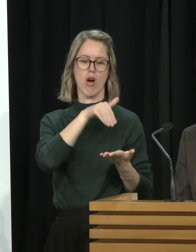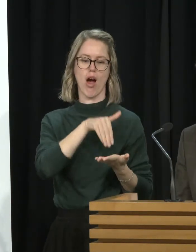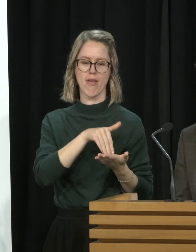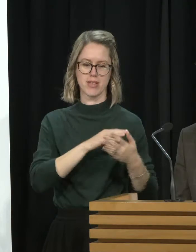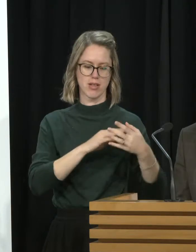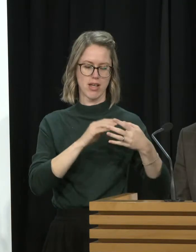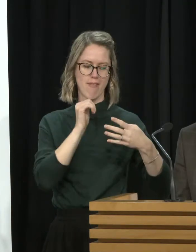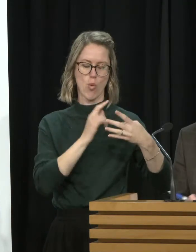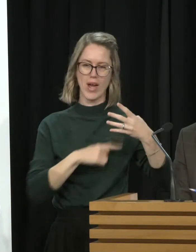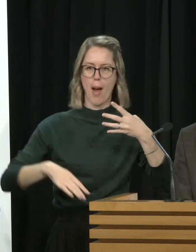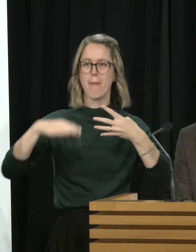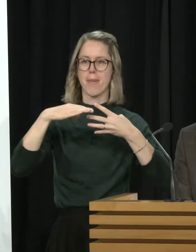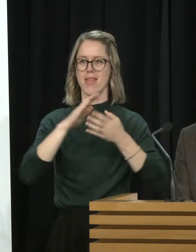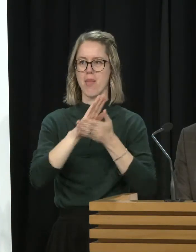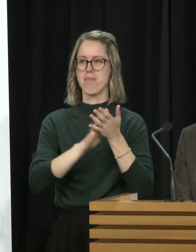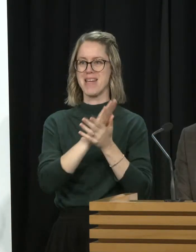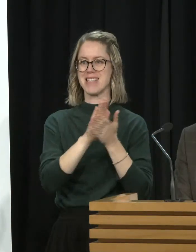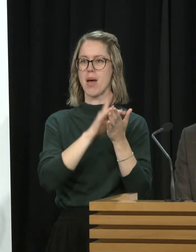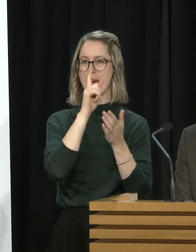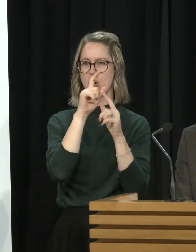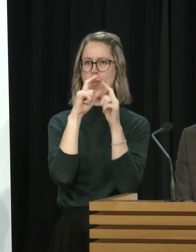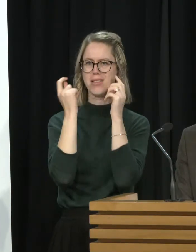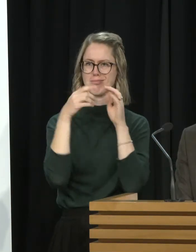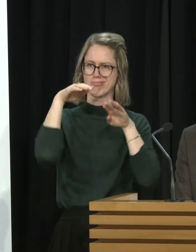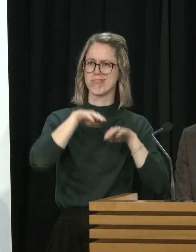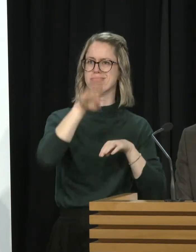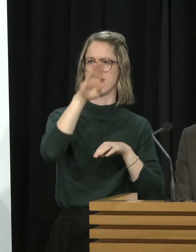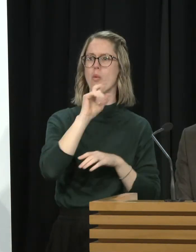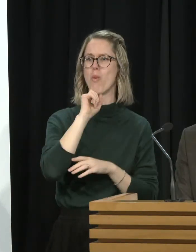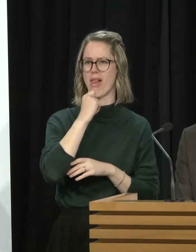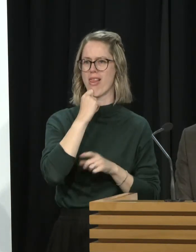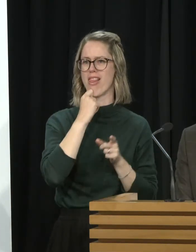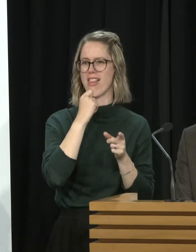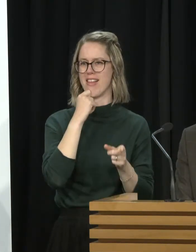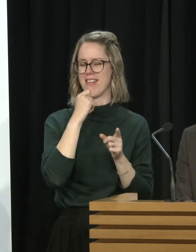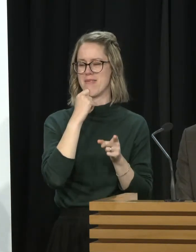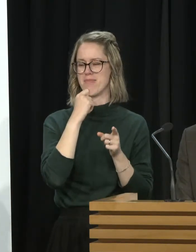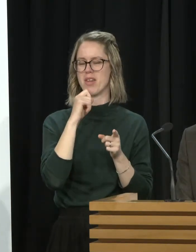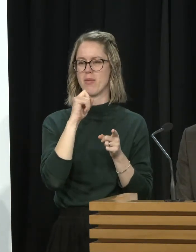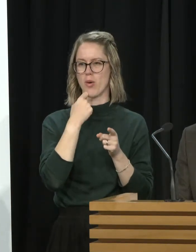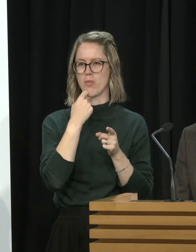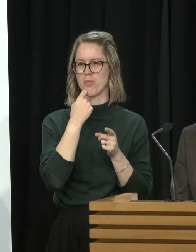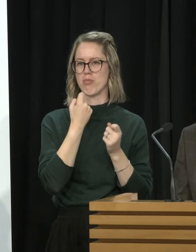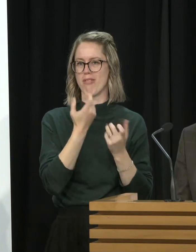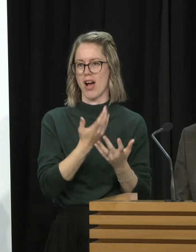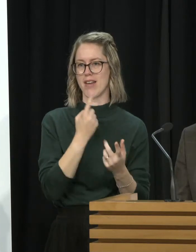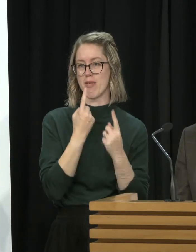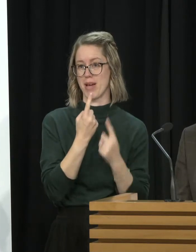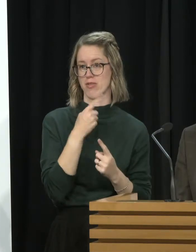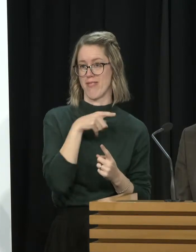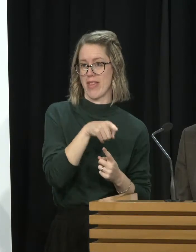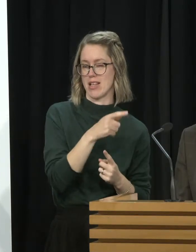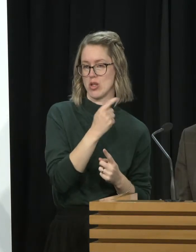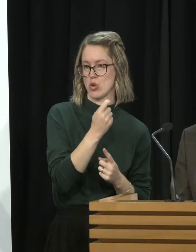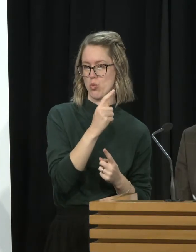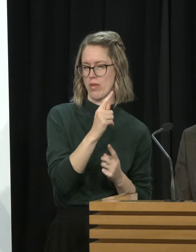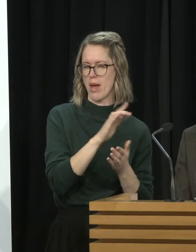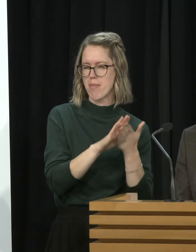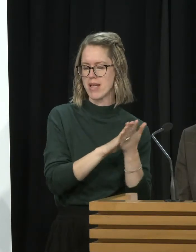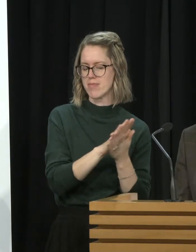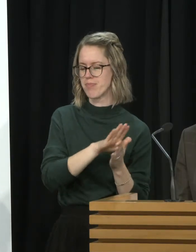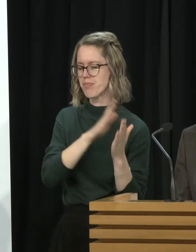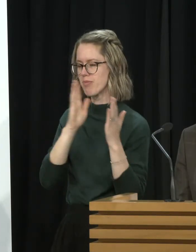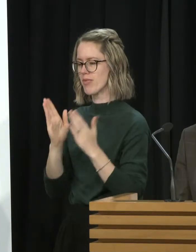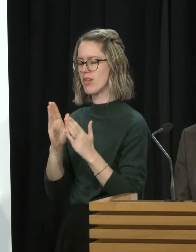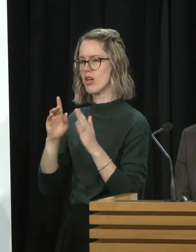level escalation and so on, I think you'll see mask use much more included in that, and we'll set out the specifics of what that might look like soon. In terms of